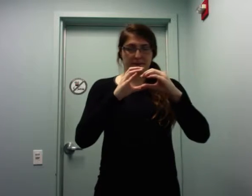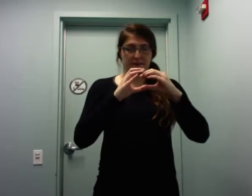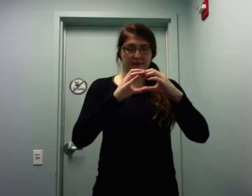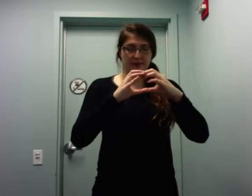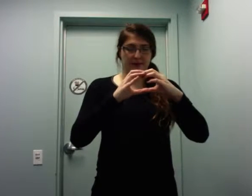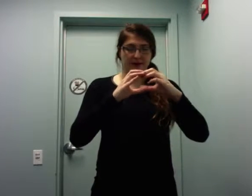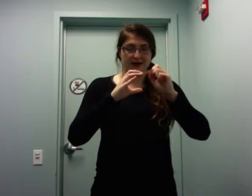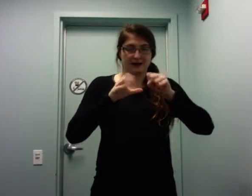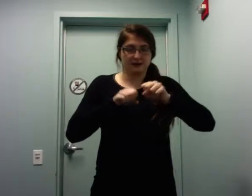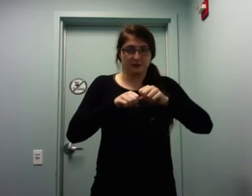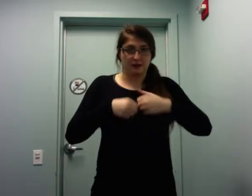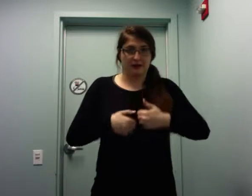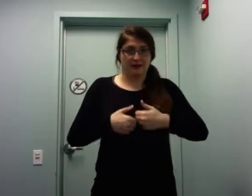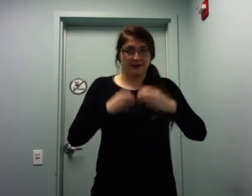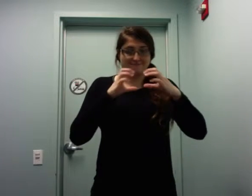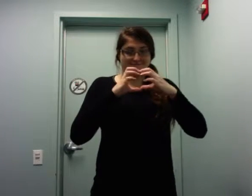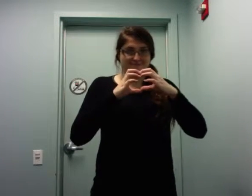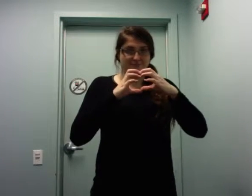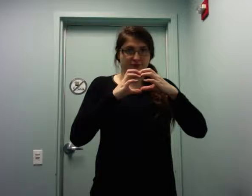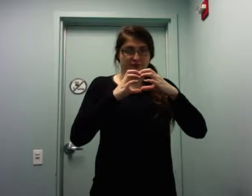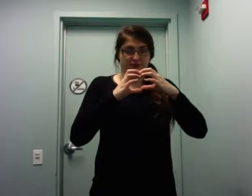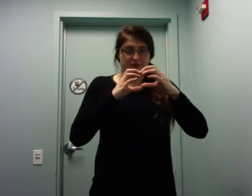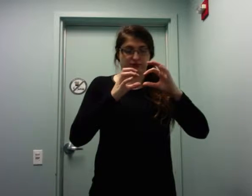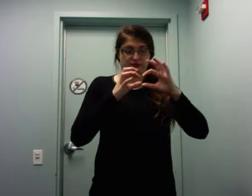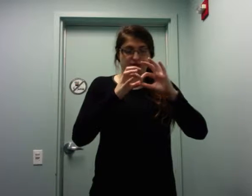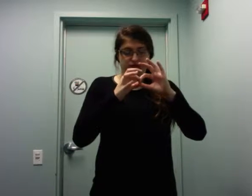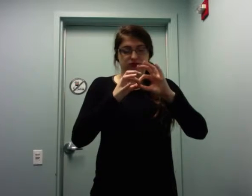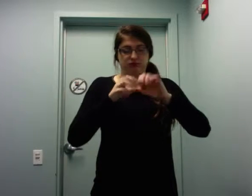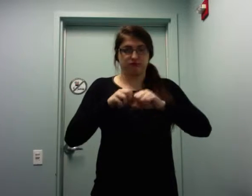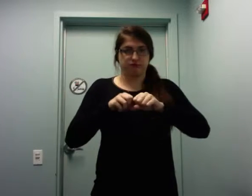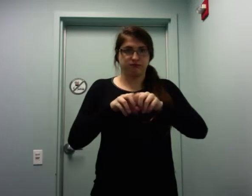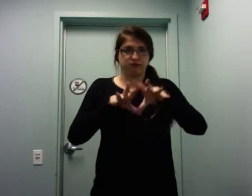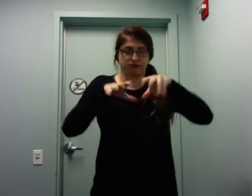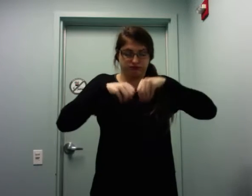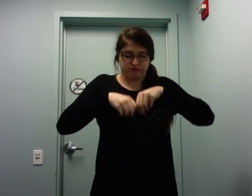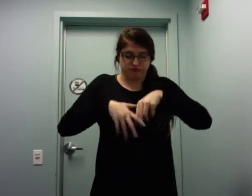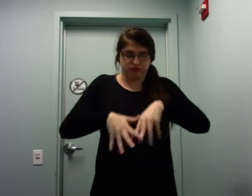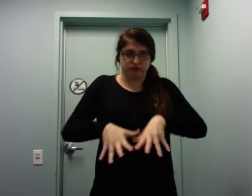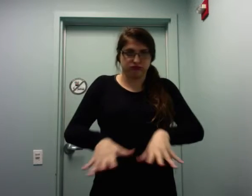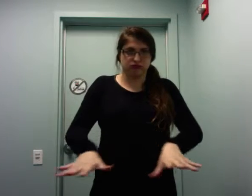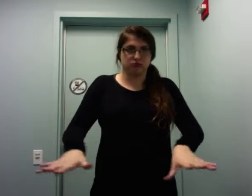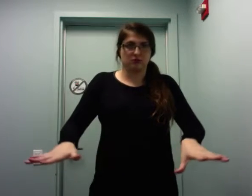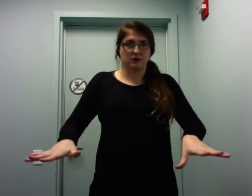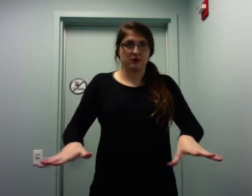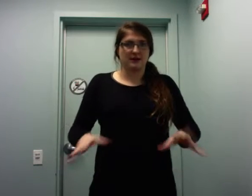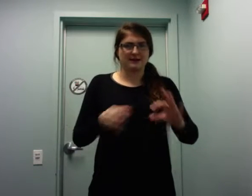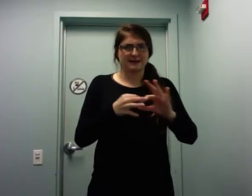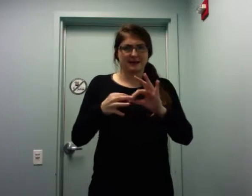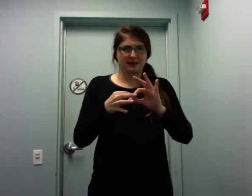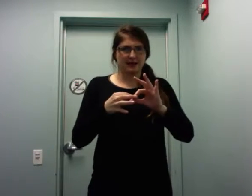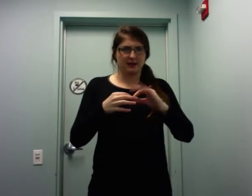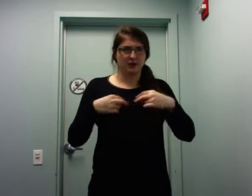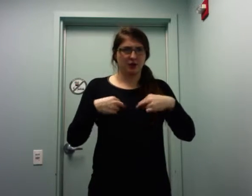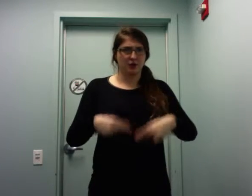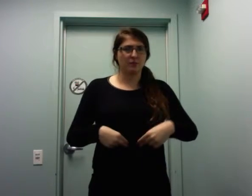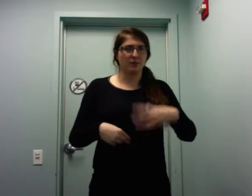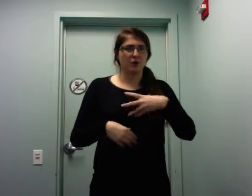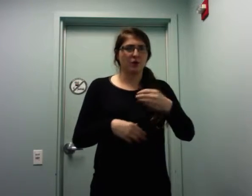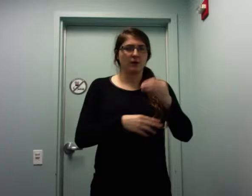cell for HIV is human cells, primarily human white blood cells. What this virus does is enter